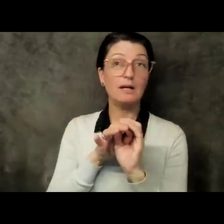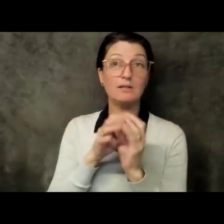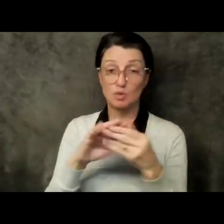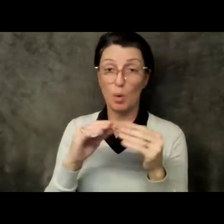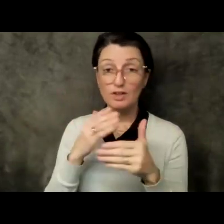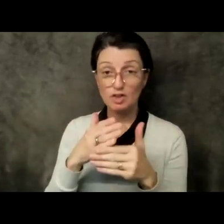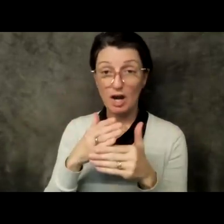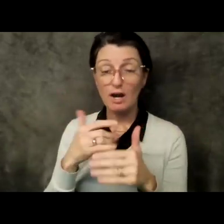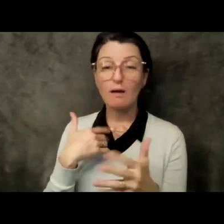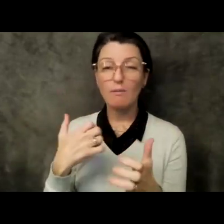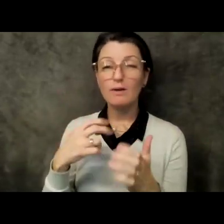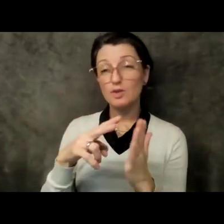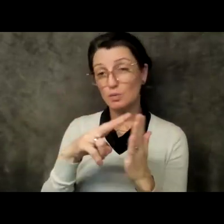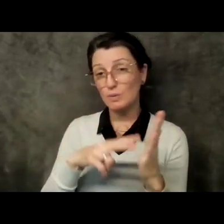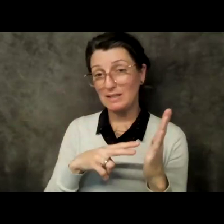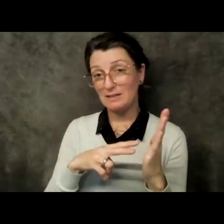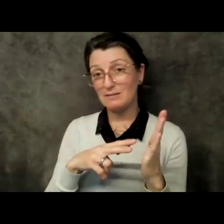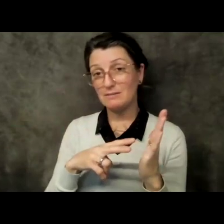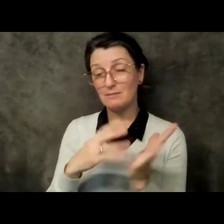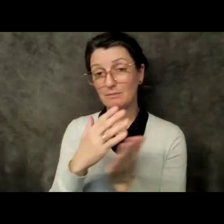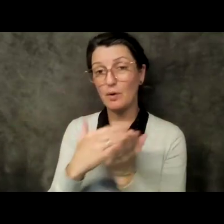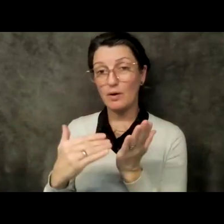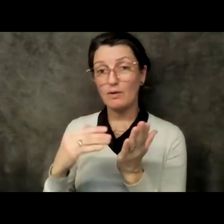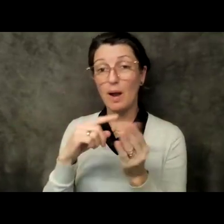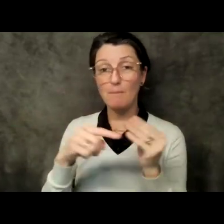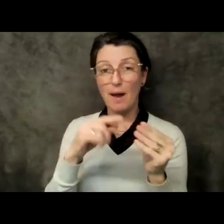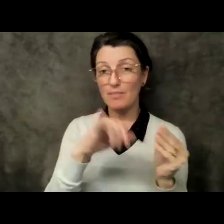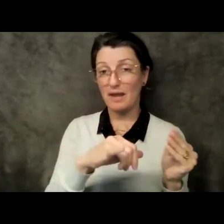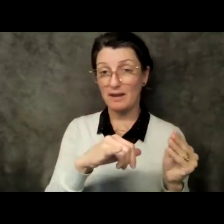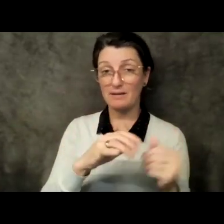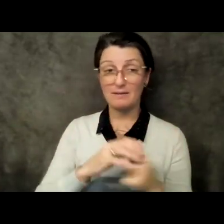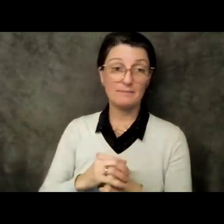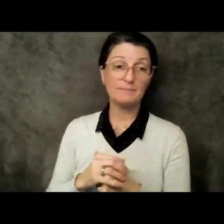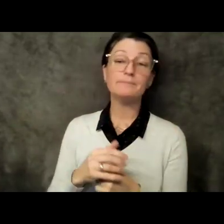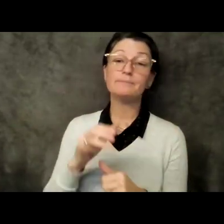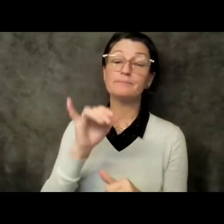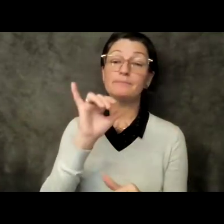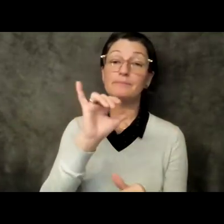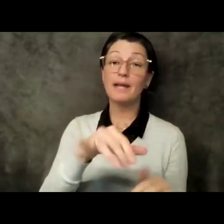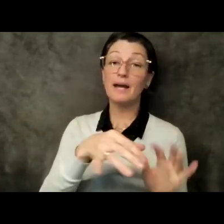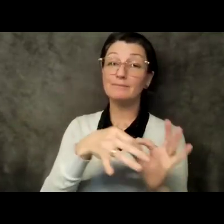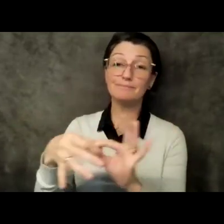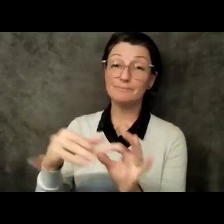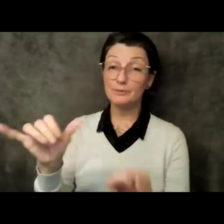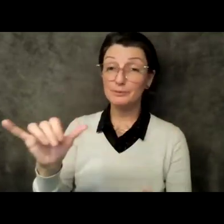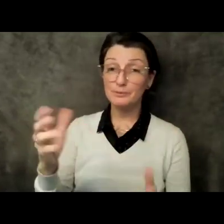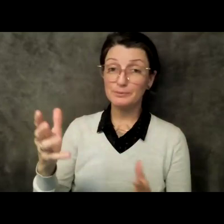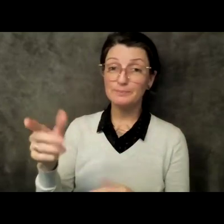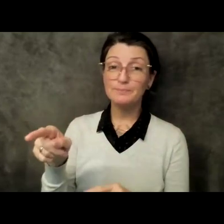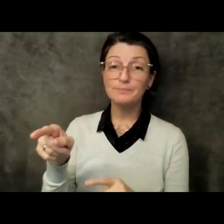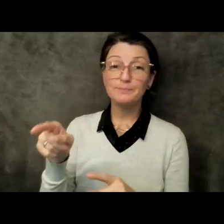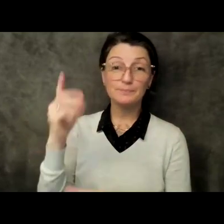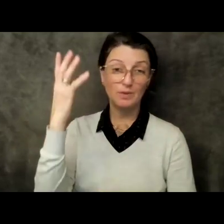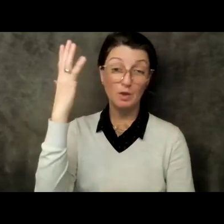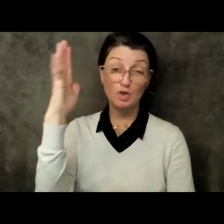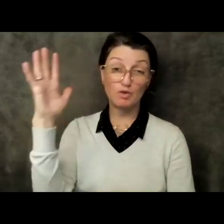to read a piece about that. And it also ties in, it was interesting, it ties into the